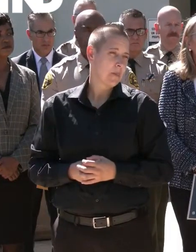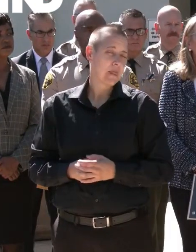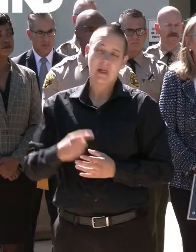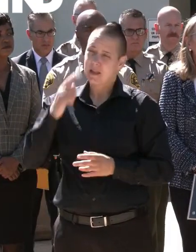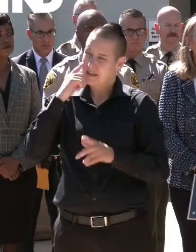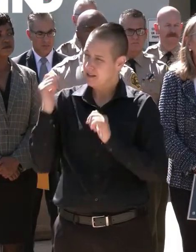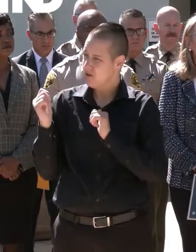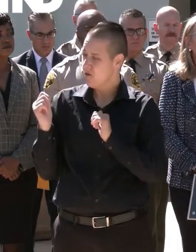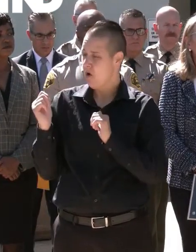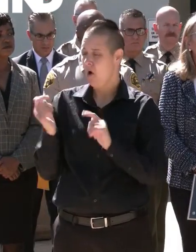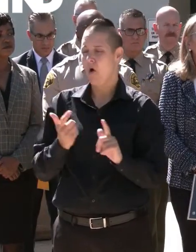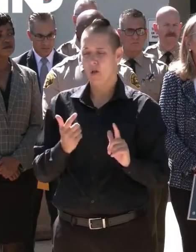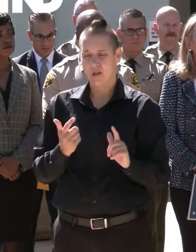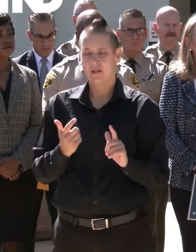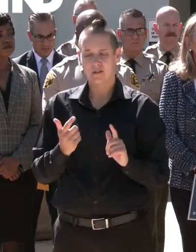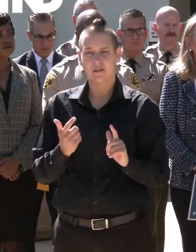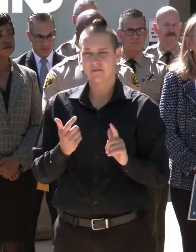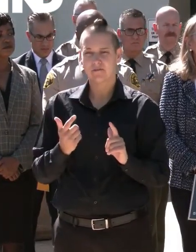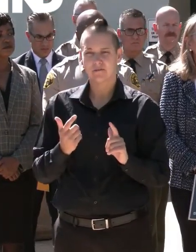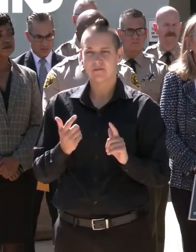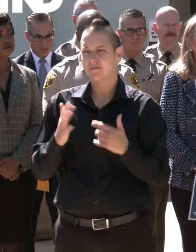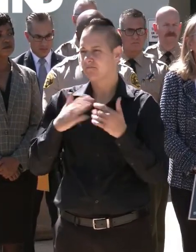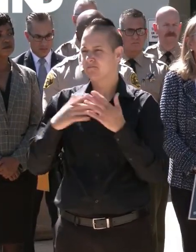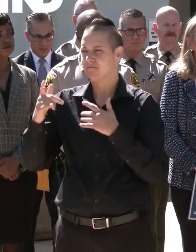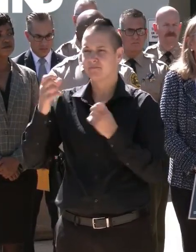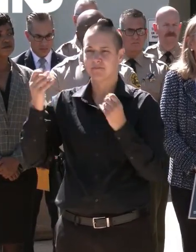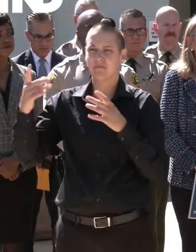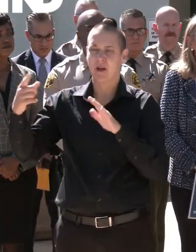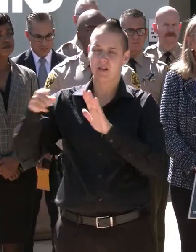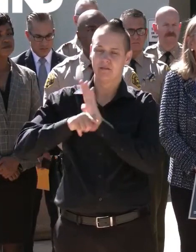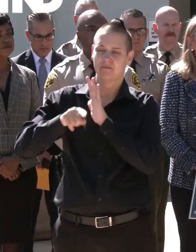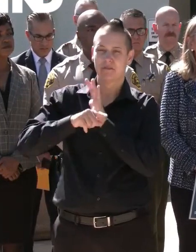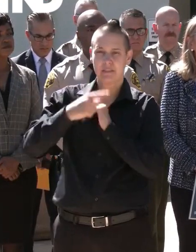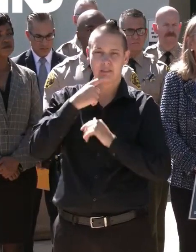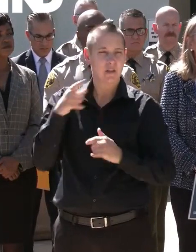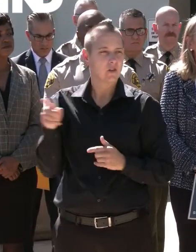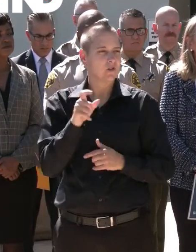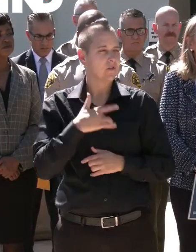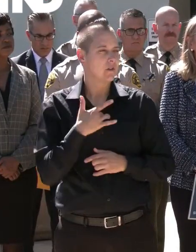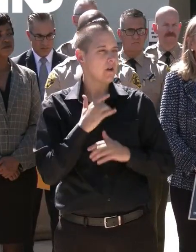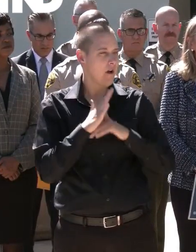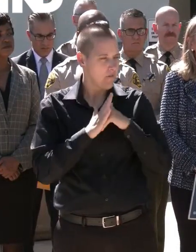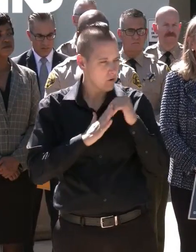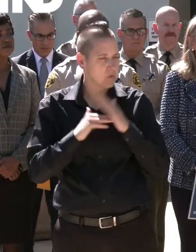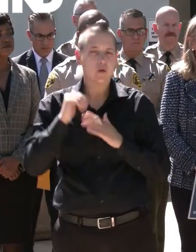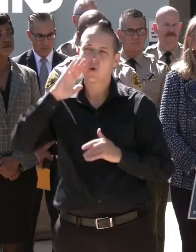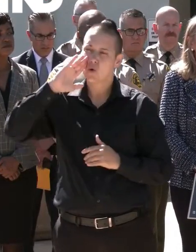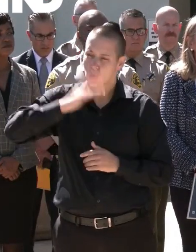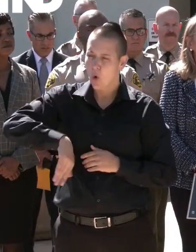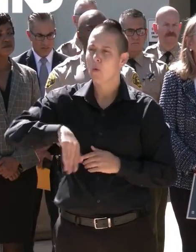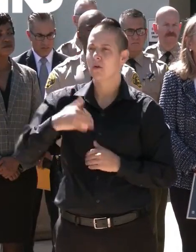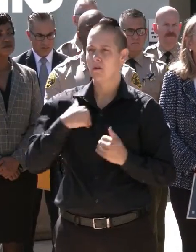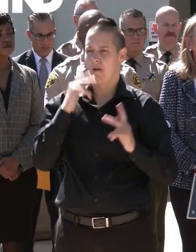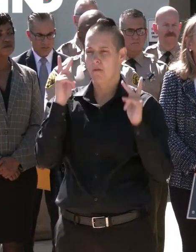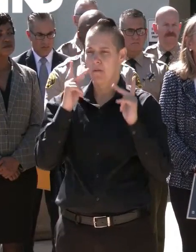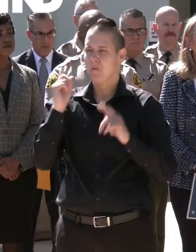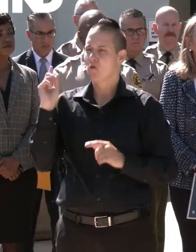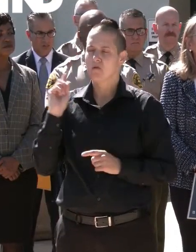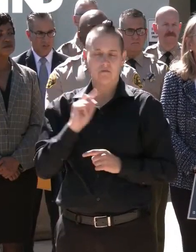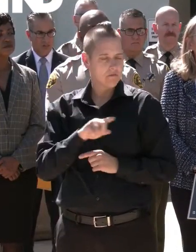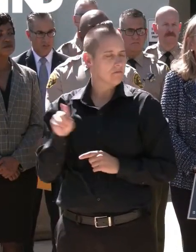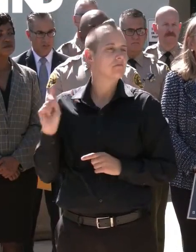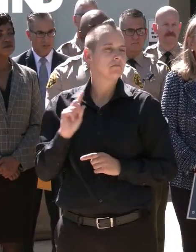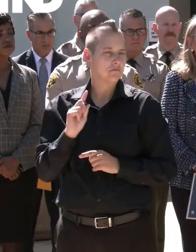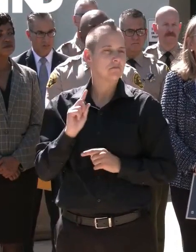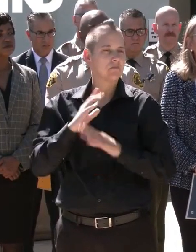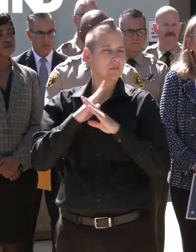I think all of you, in spite of what the critics might say, should feel very comfortable knowing that you have these kind of people protecting your